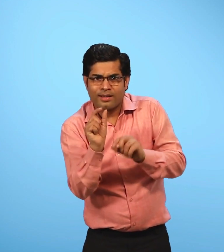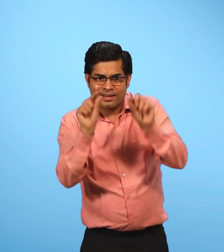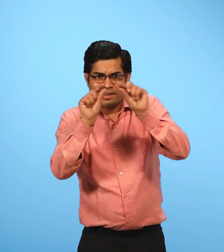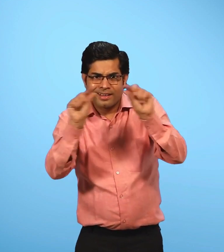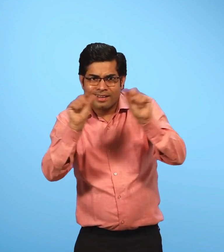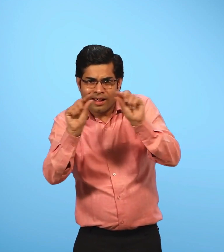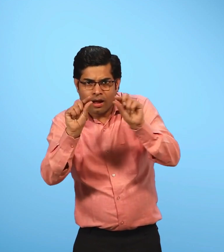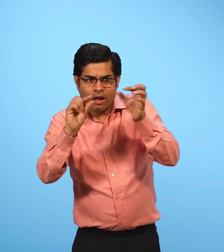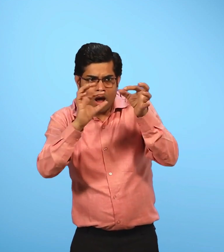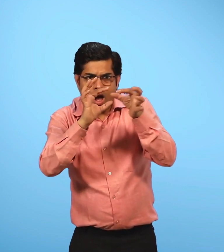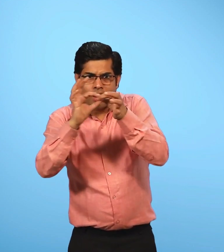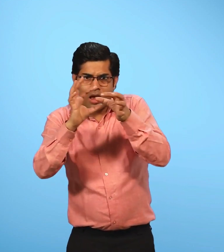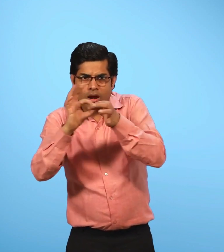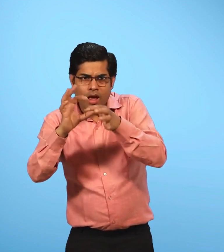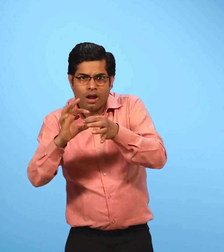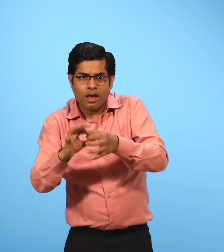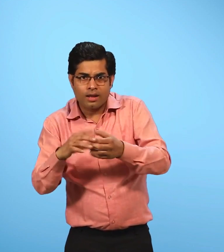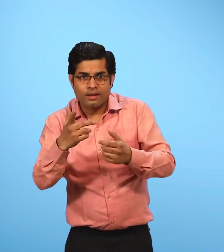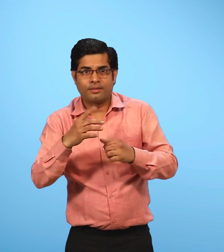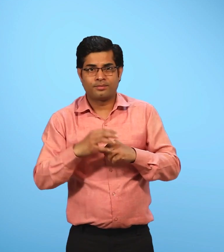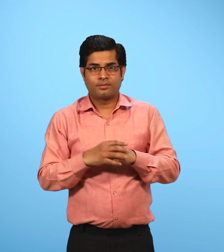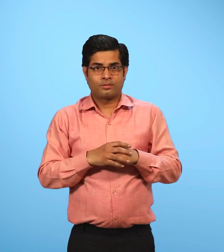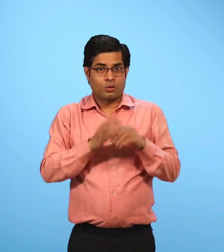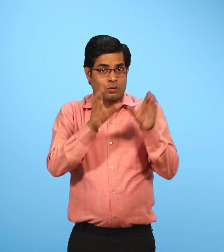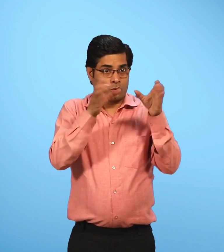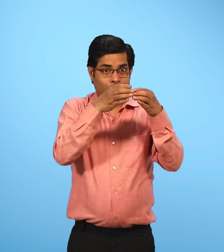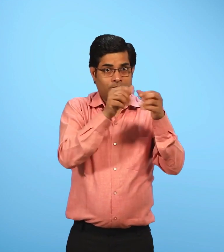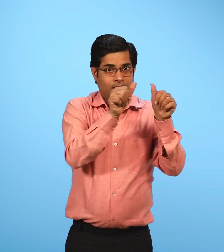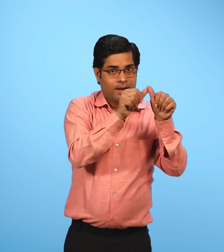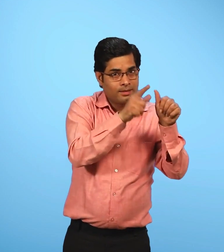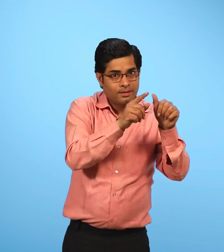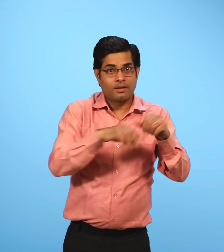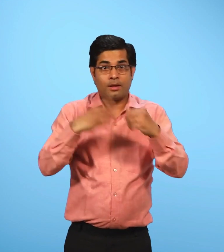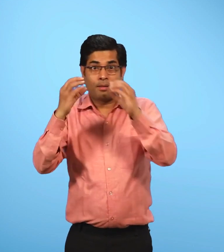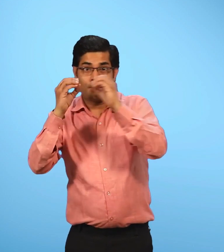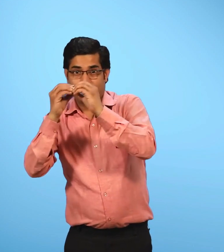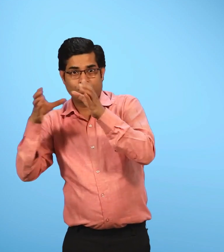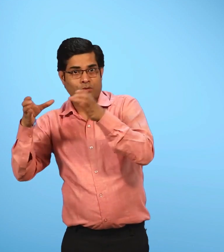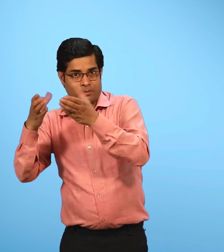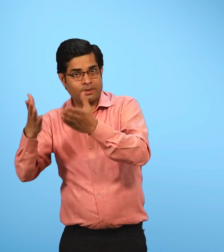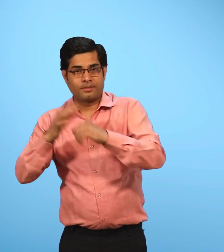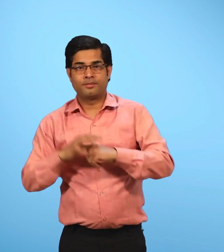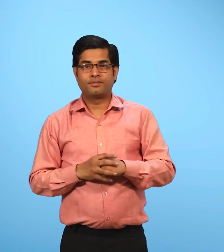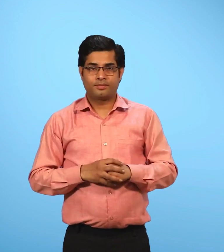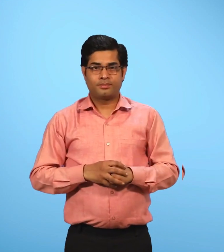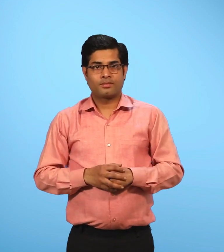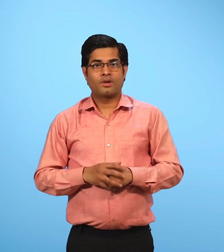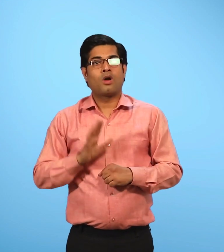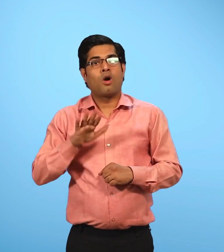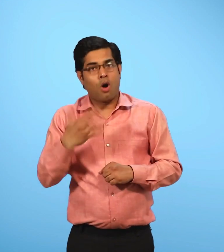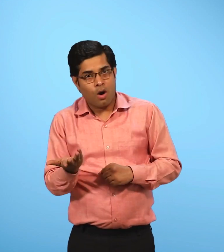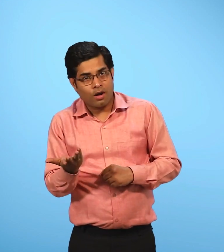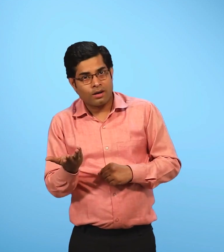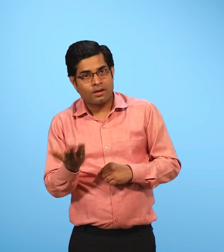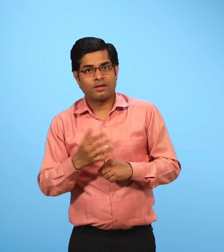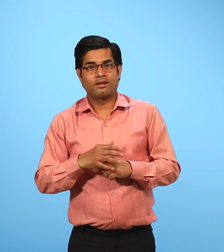What happened when you followed the footprints? What did you see? What happened